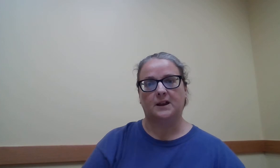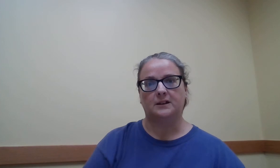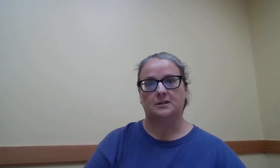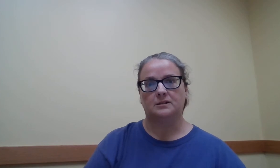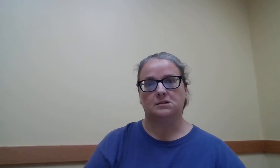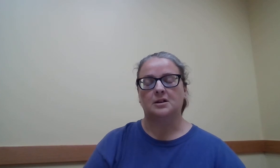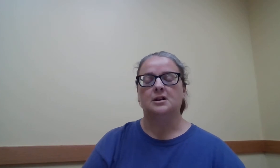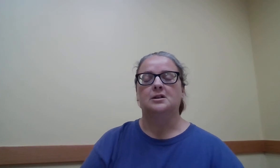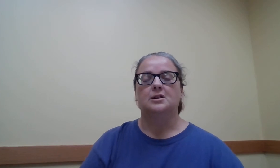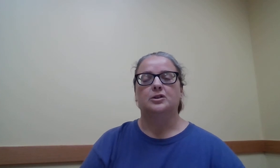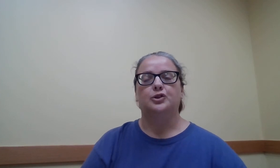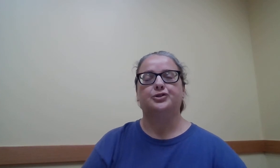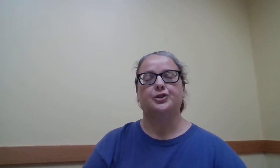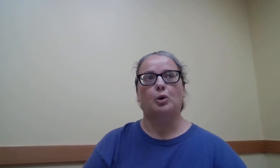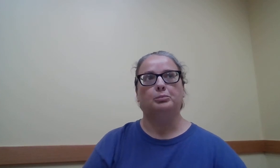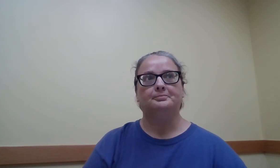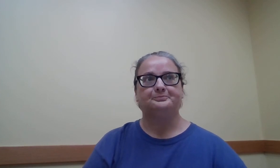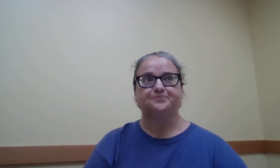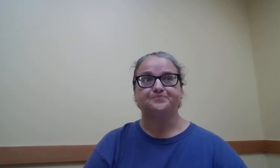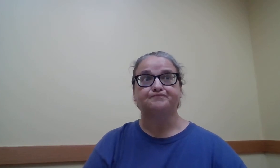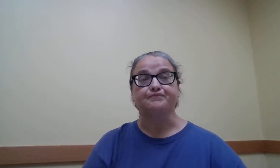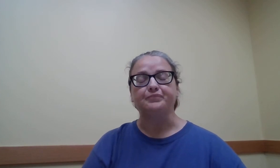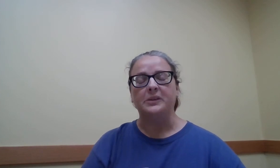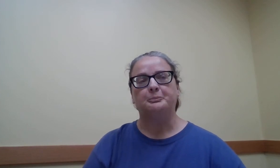Okay? So